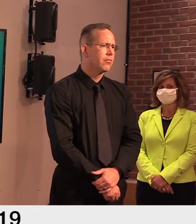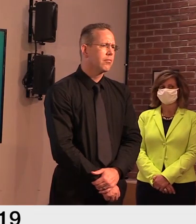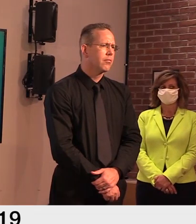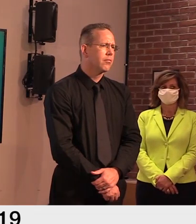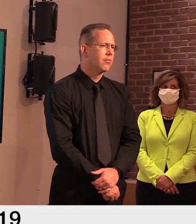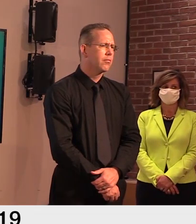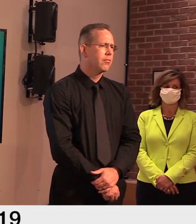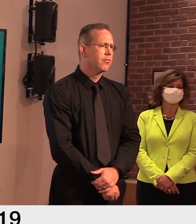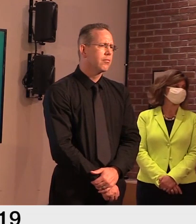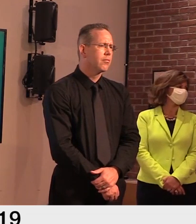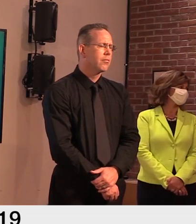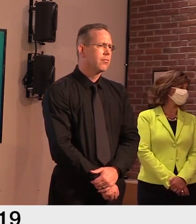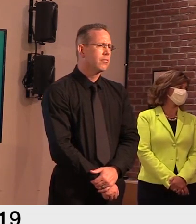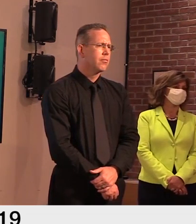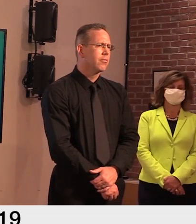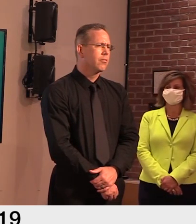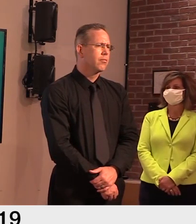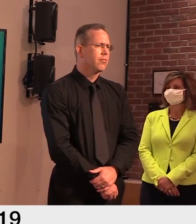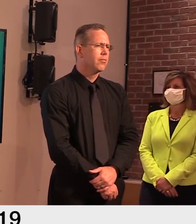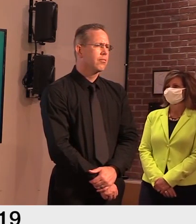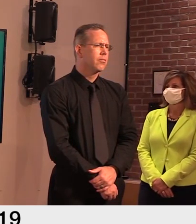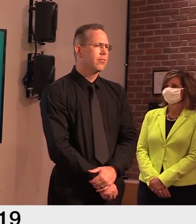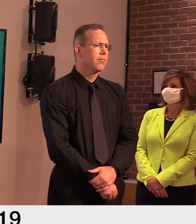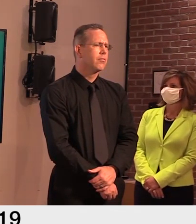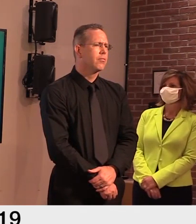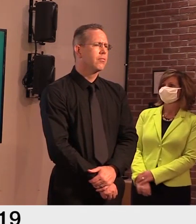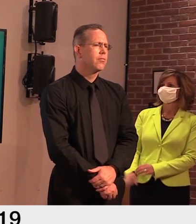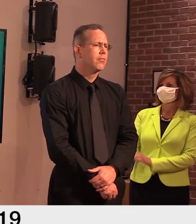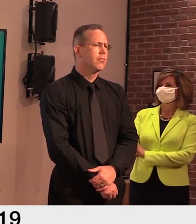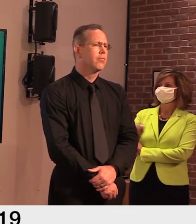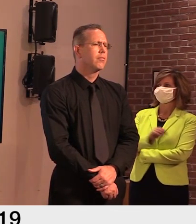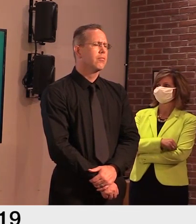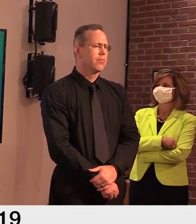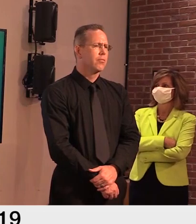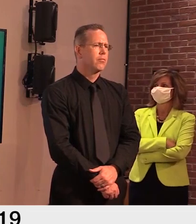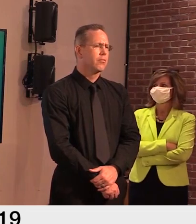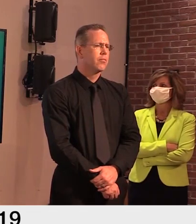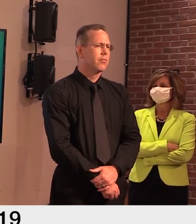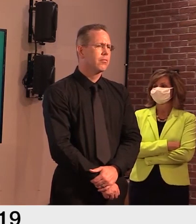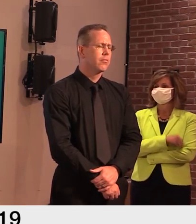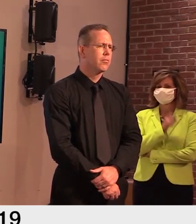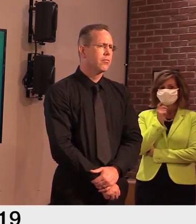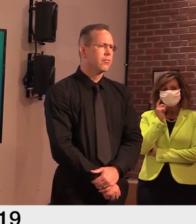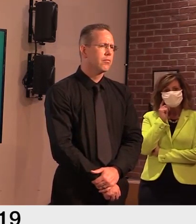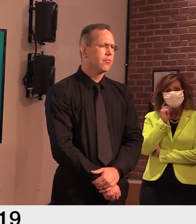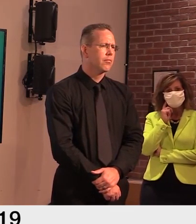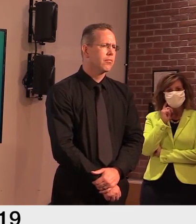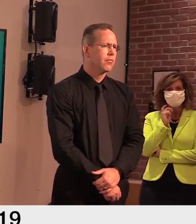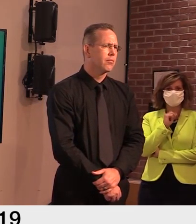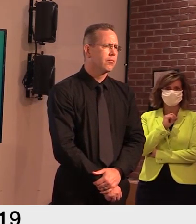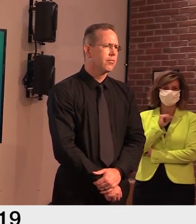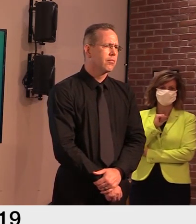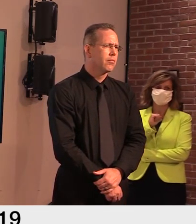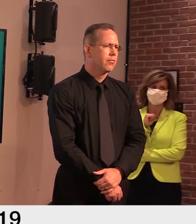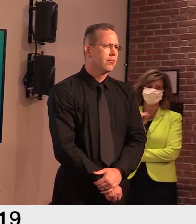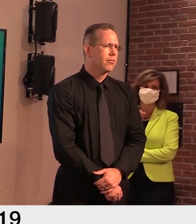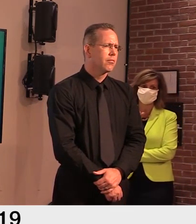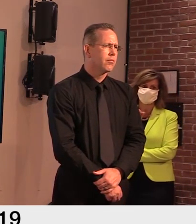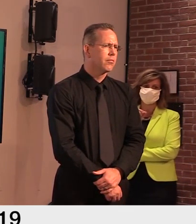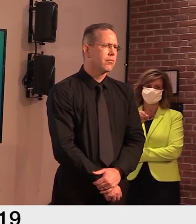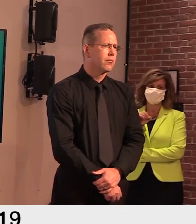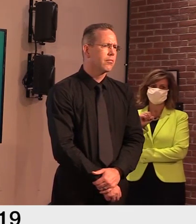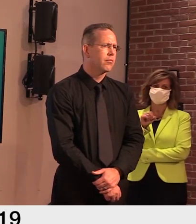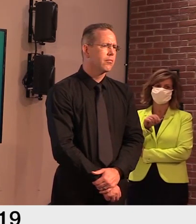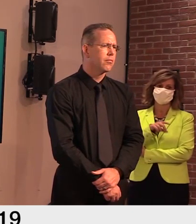sprinklers or not, fire exits, how far they are, et cetera. My understanding is that a